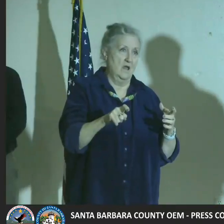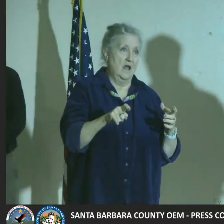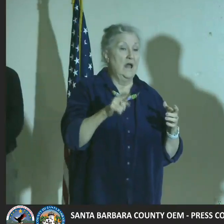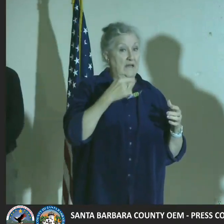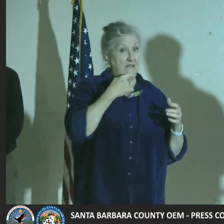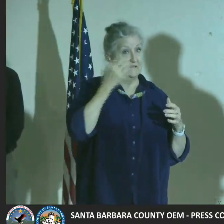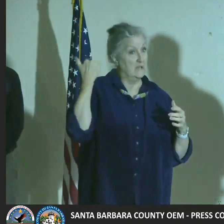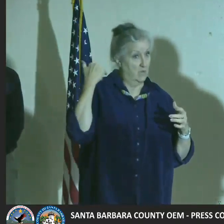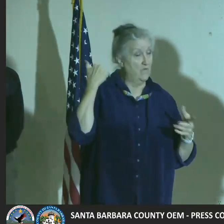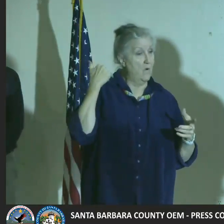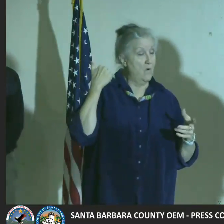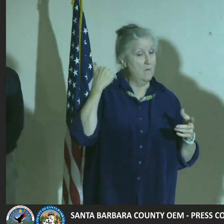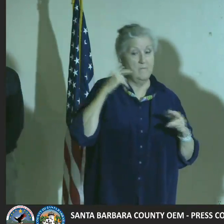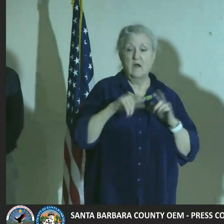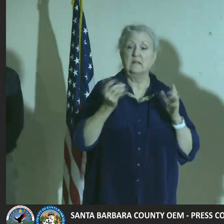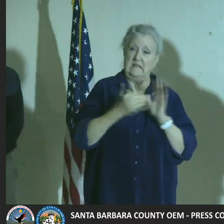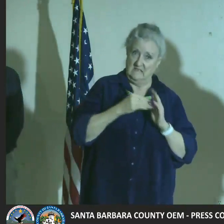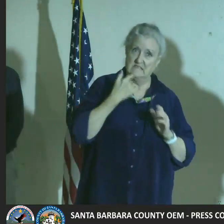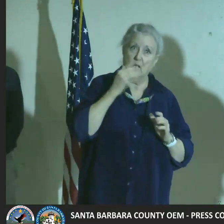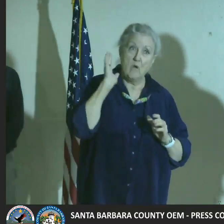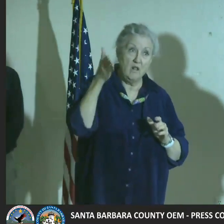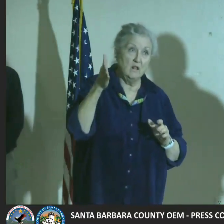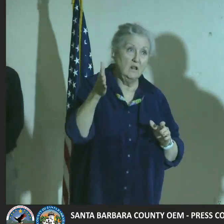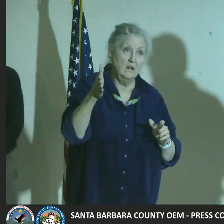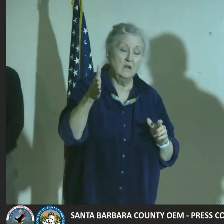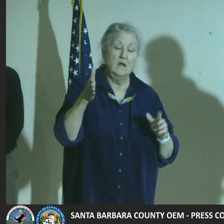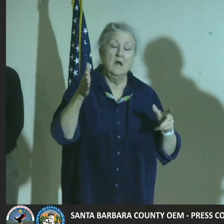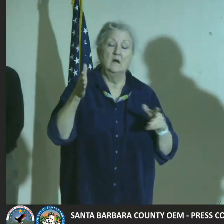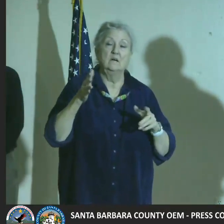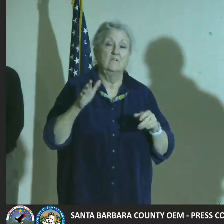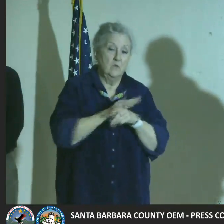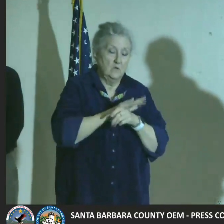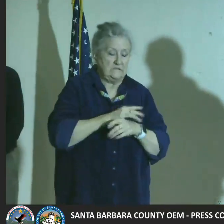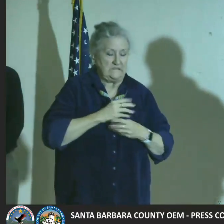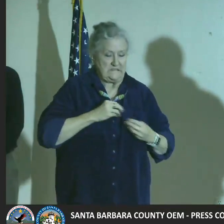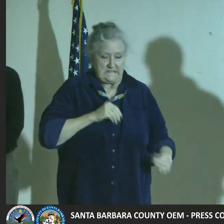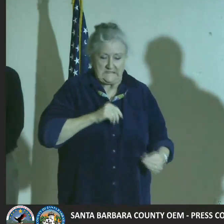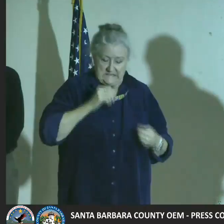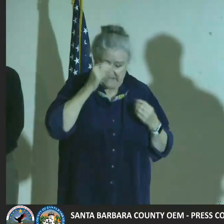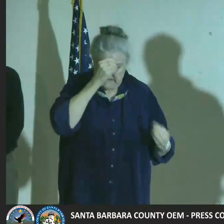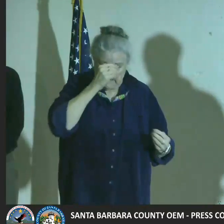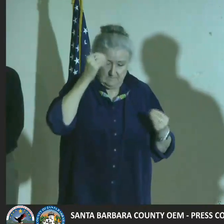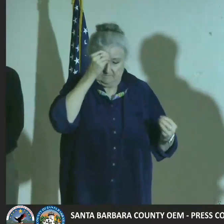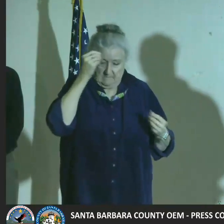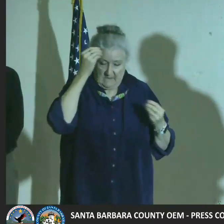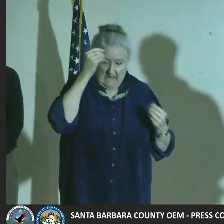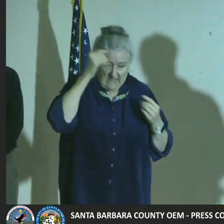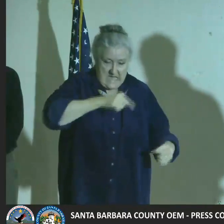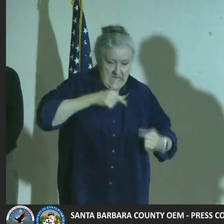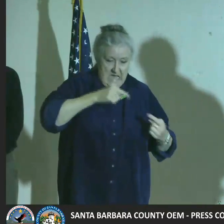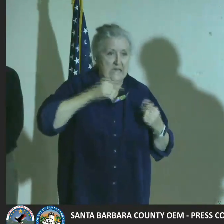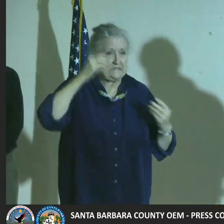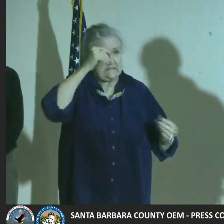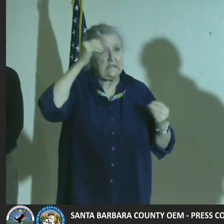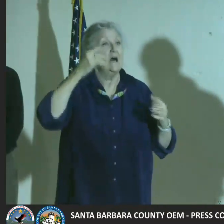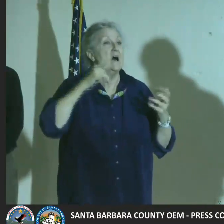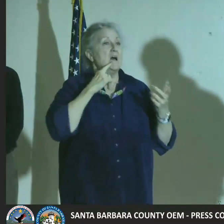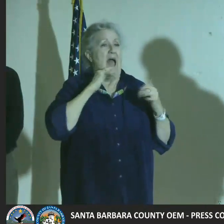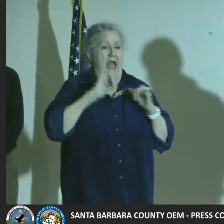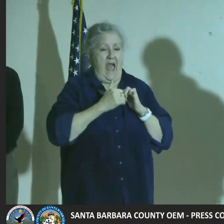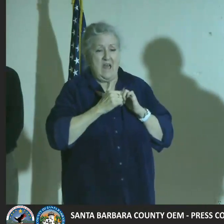this before, but it bears repeating. We absolutely agonize about a decision to order